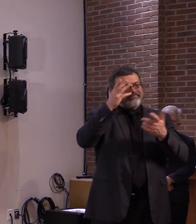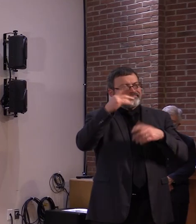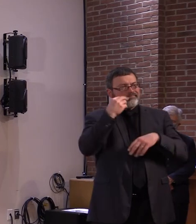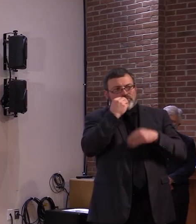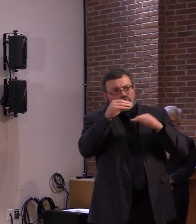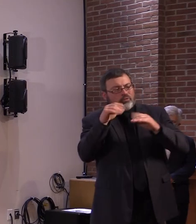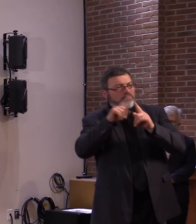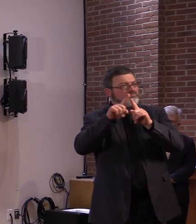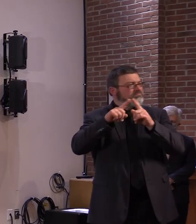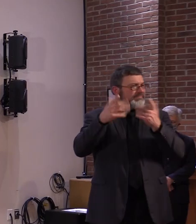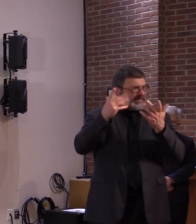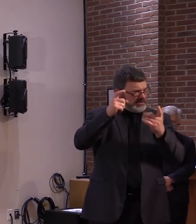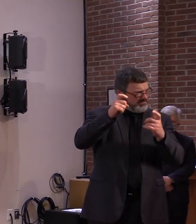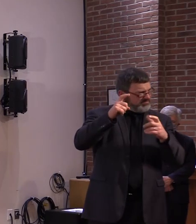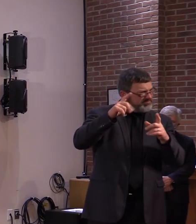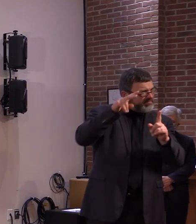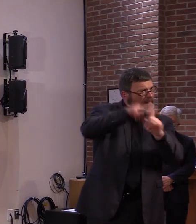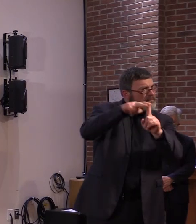Avery.